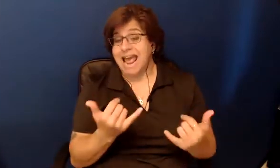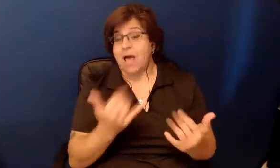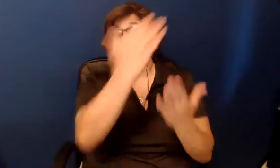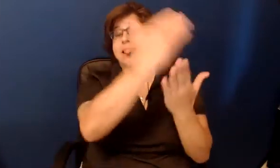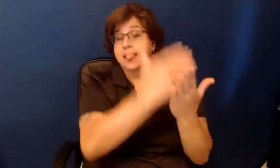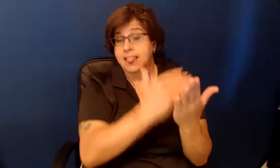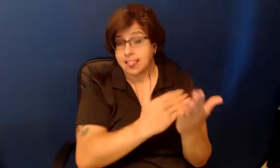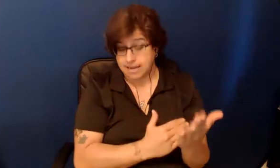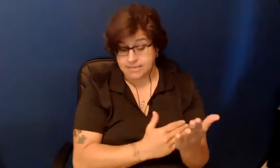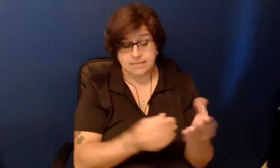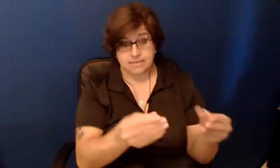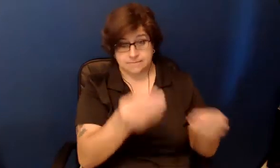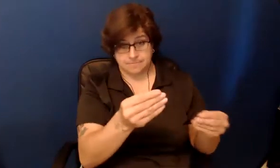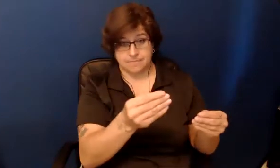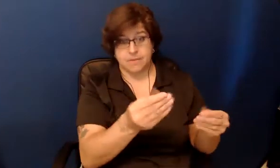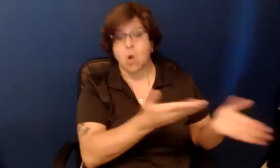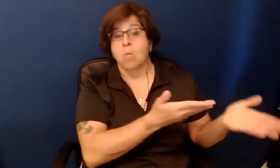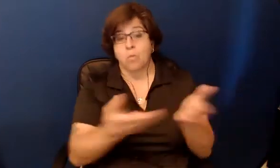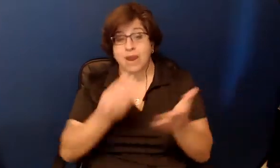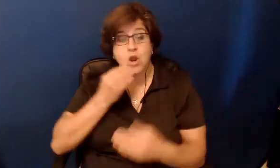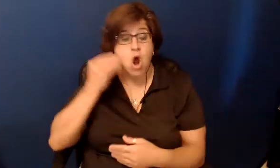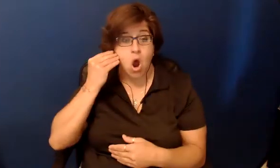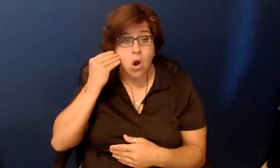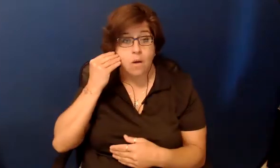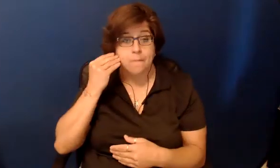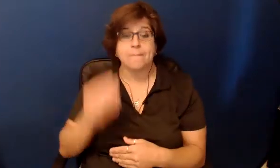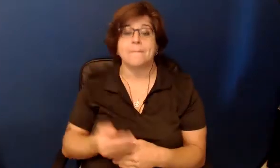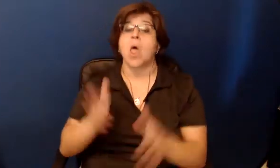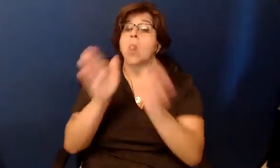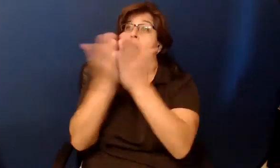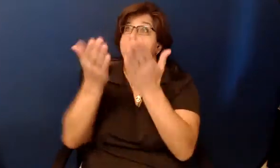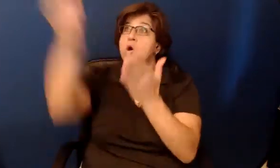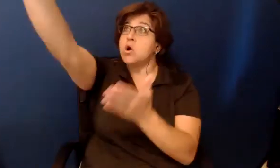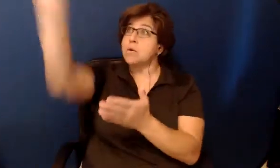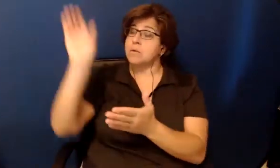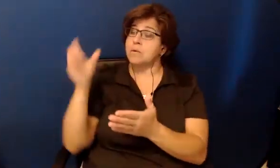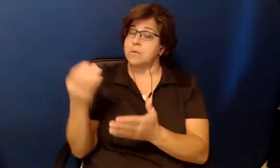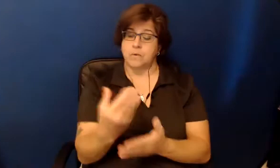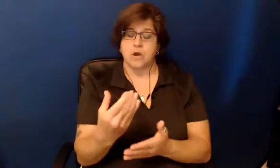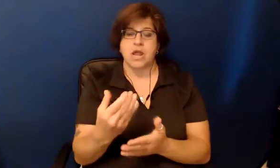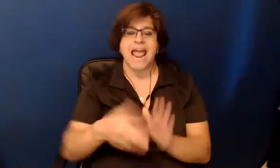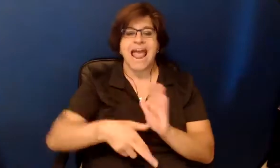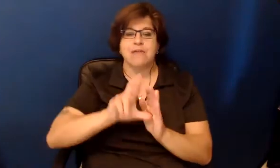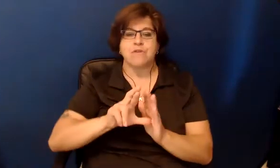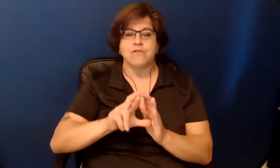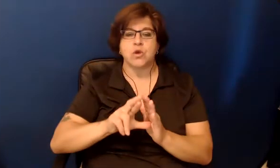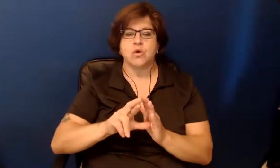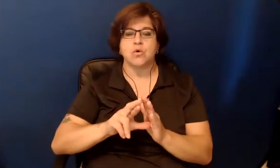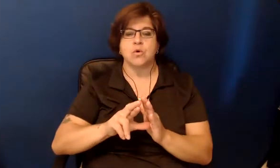he said, so what I want you to do is take this list and go home with it. I want you to take the book down off the shelf, and I want you